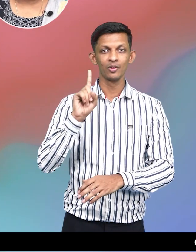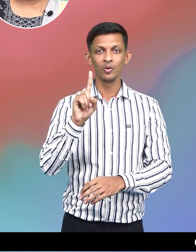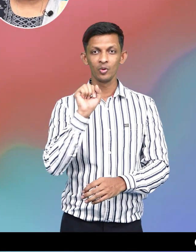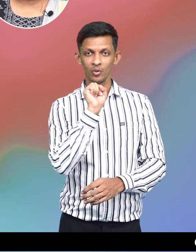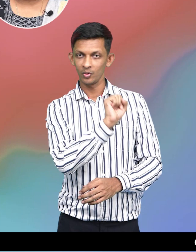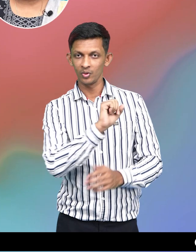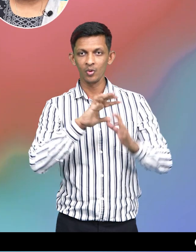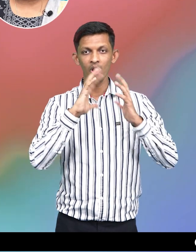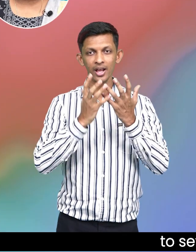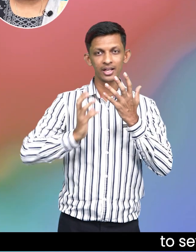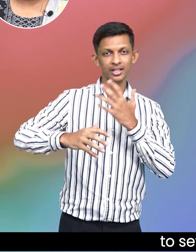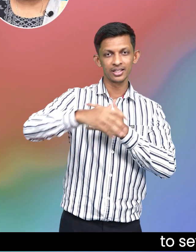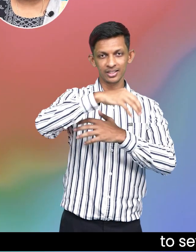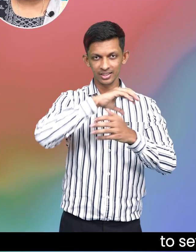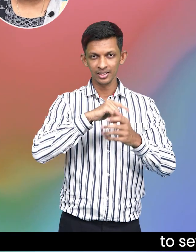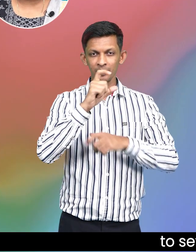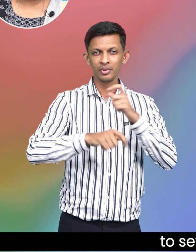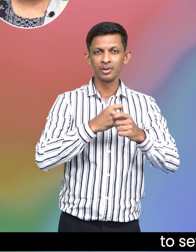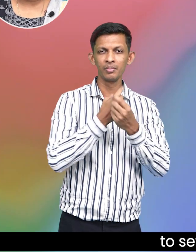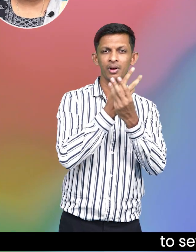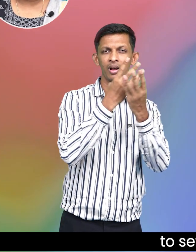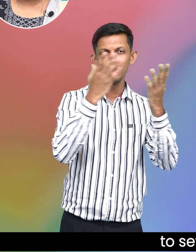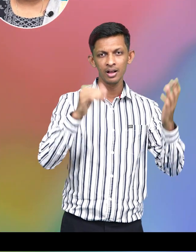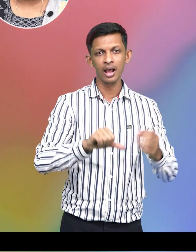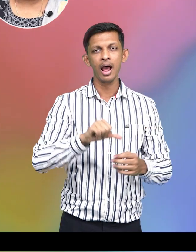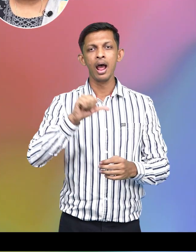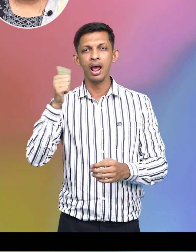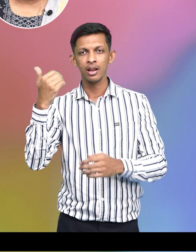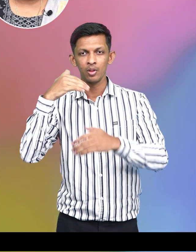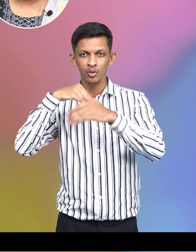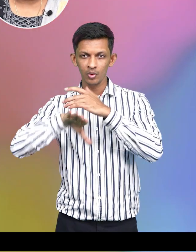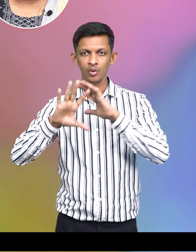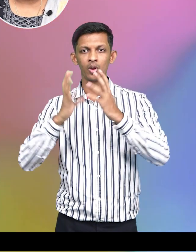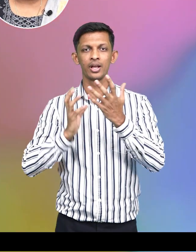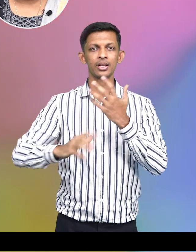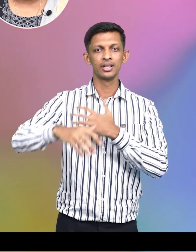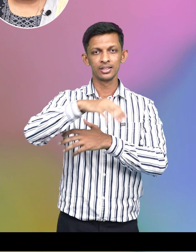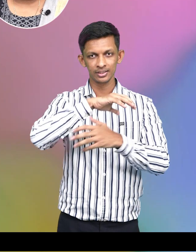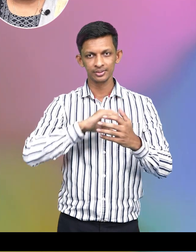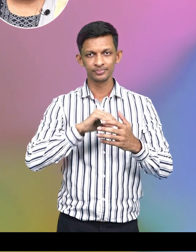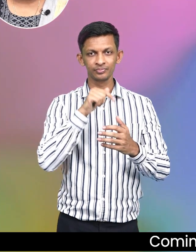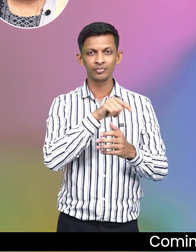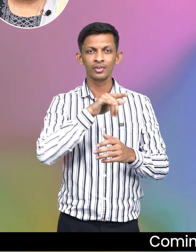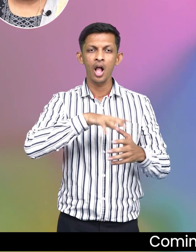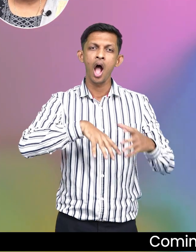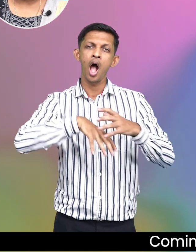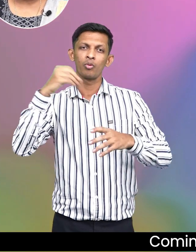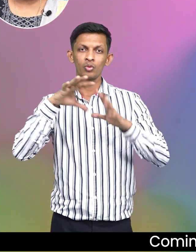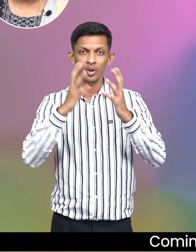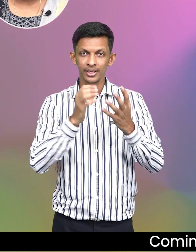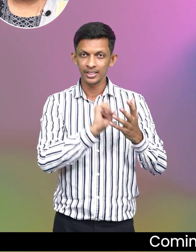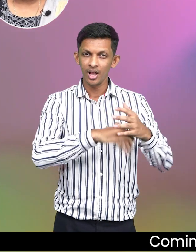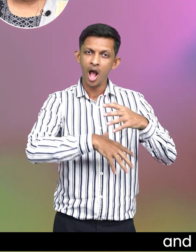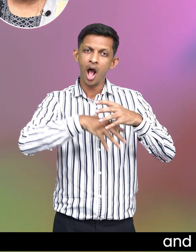Leaving one's own country to settle in another country is emigration. Coming from